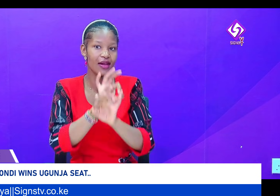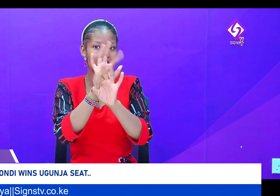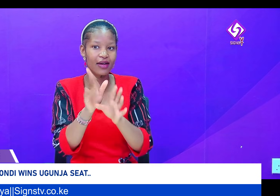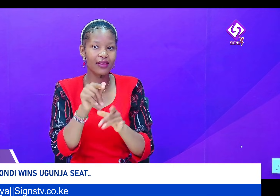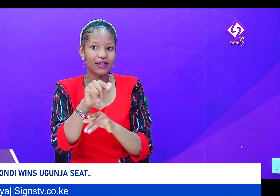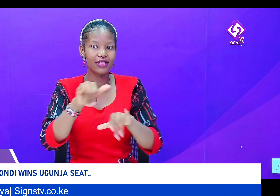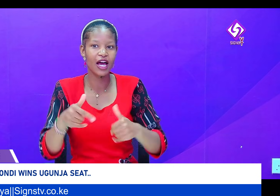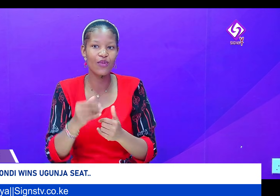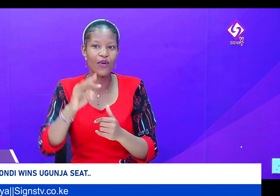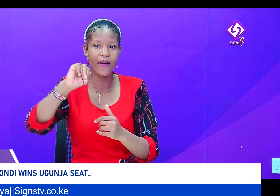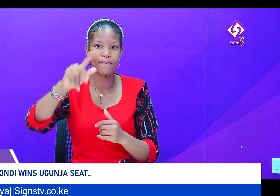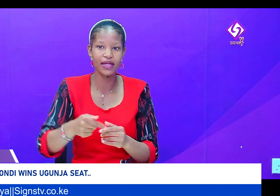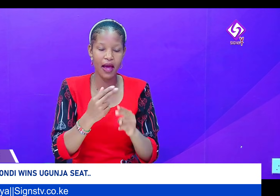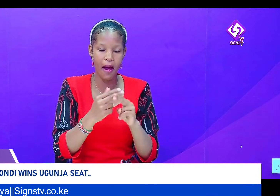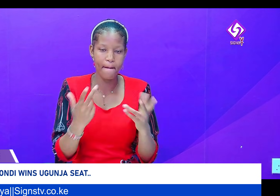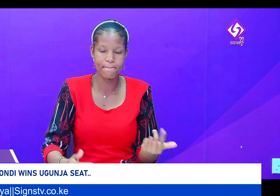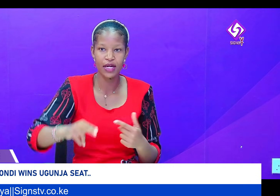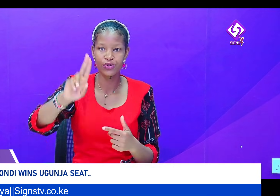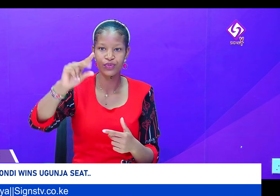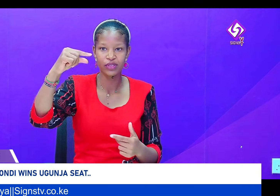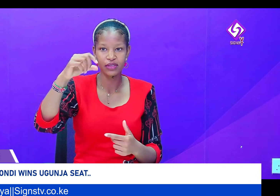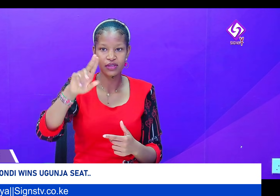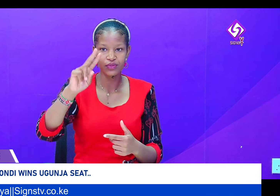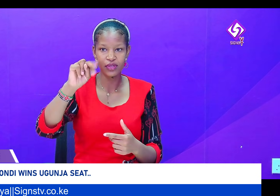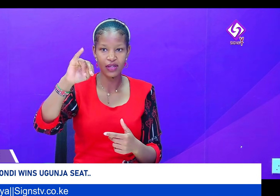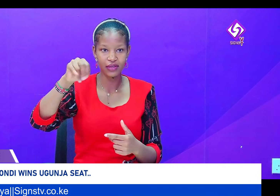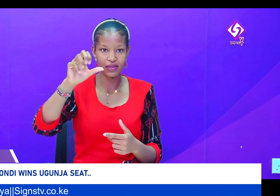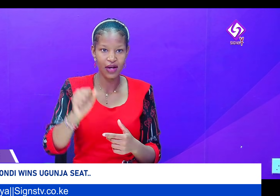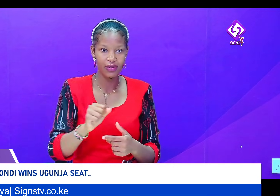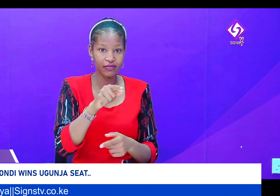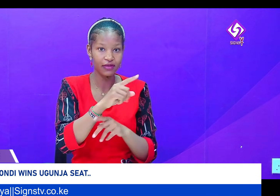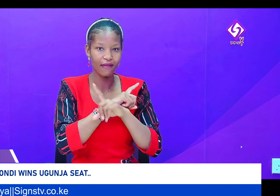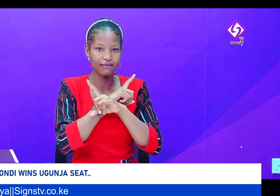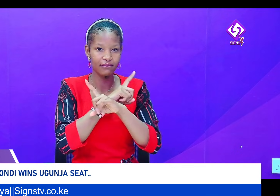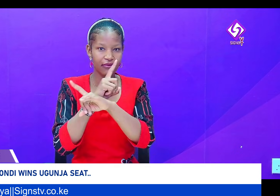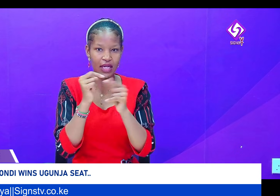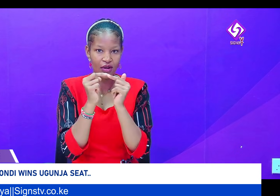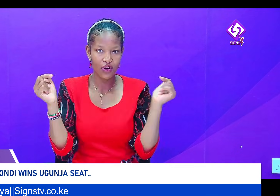the new Member of Parliament for Ugunja, defeating 9 opponents.